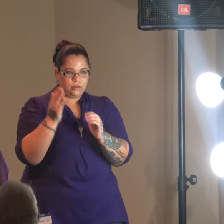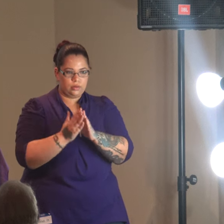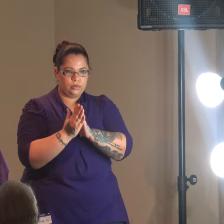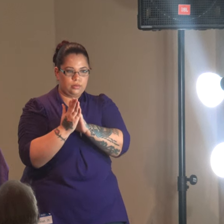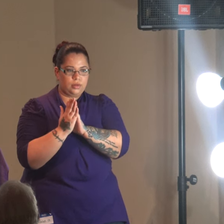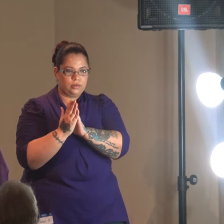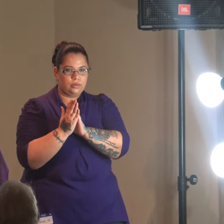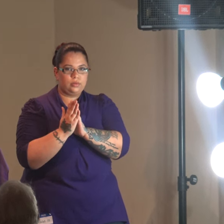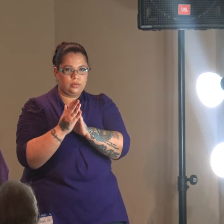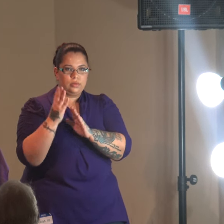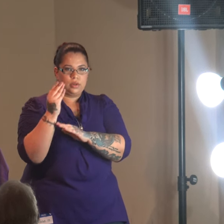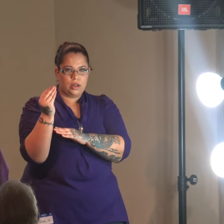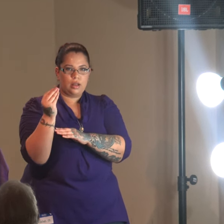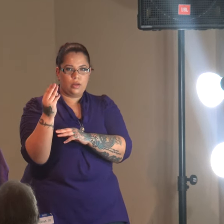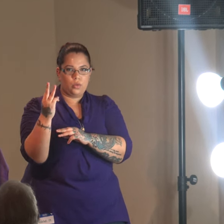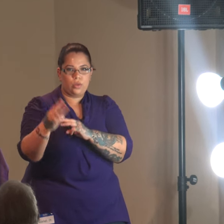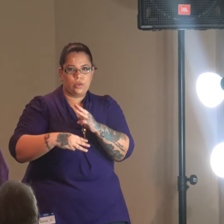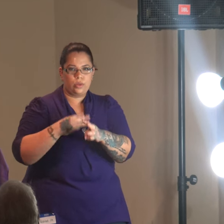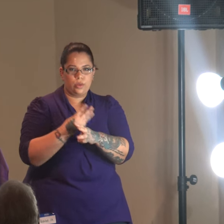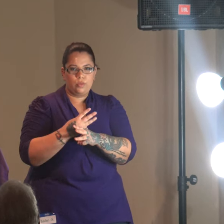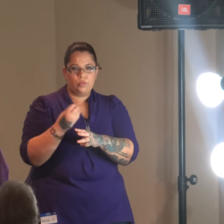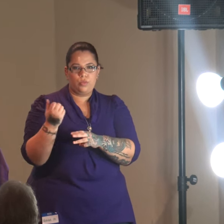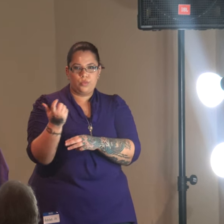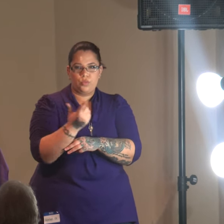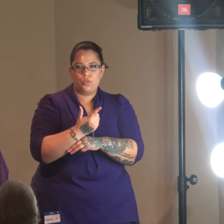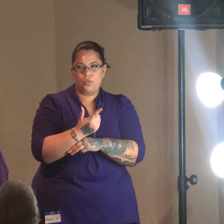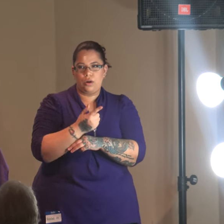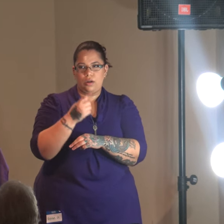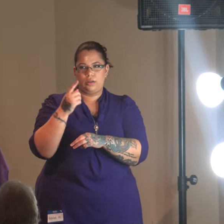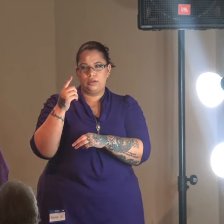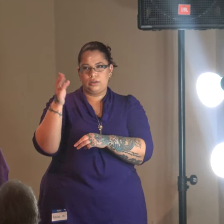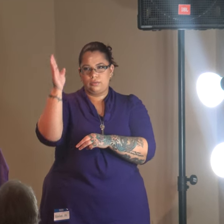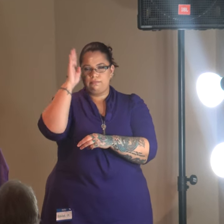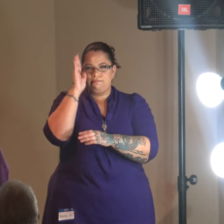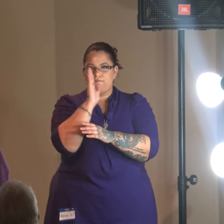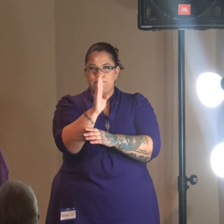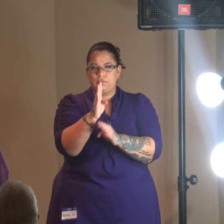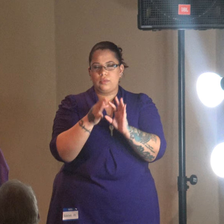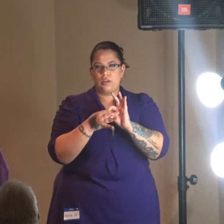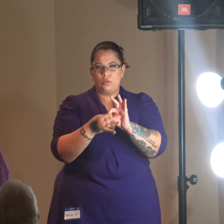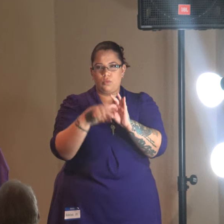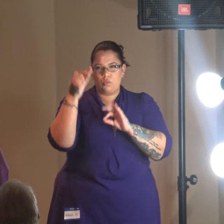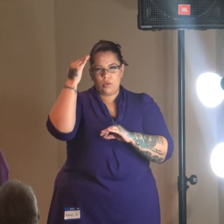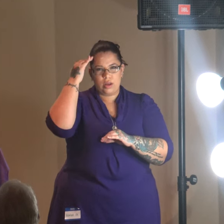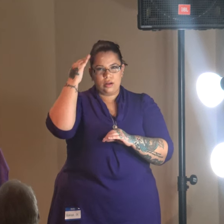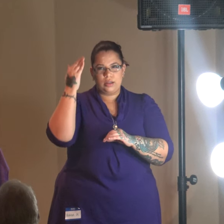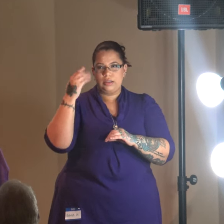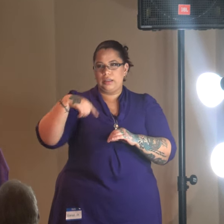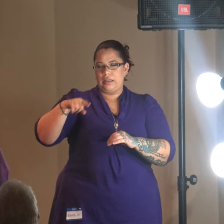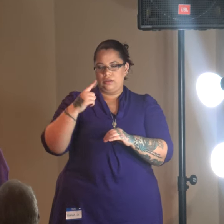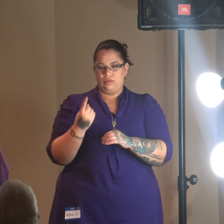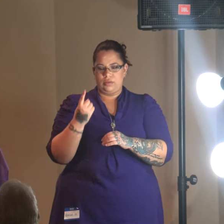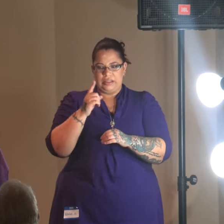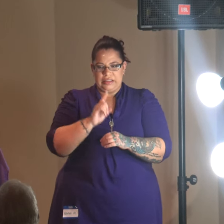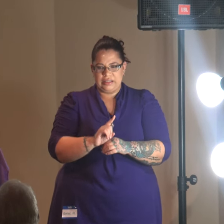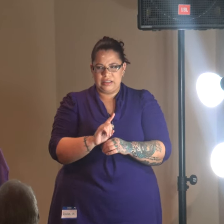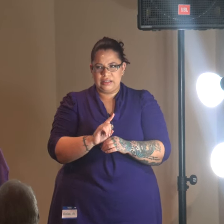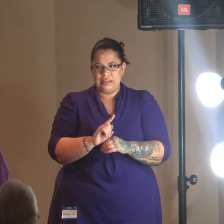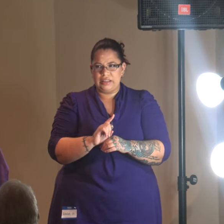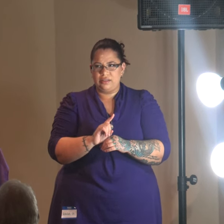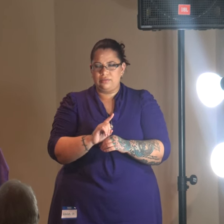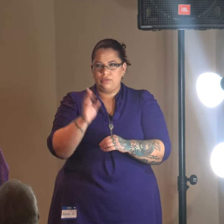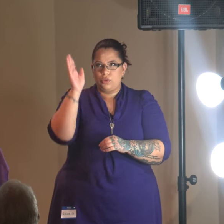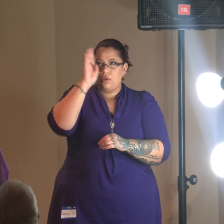into the world, that everyone becomes really in tune with the awareness that they too stand in the presence of God, that they too are God